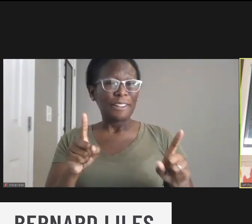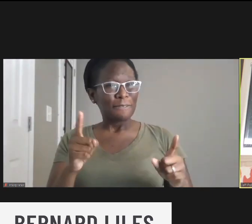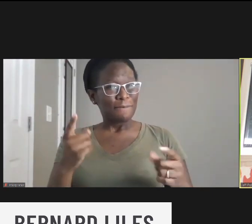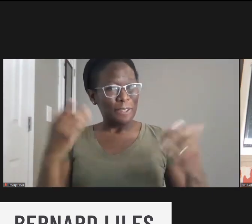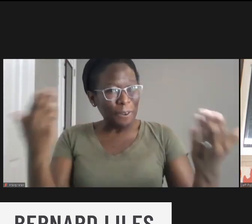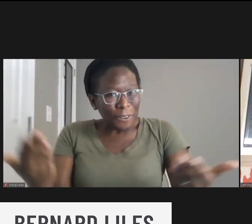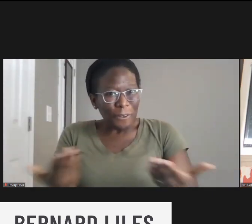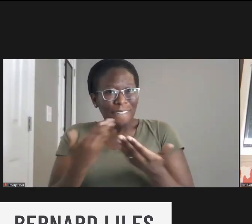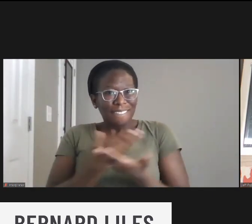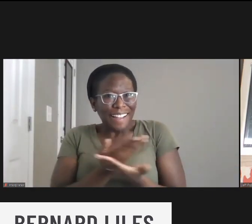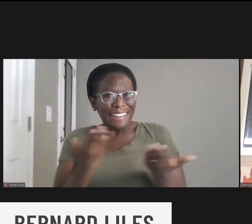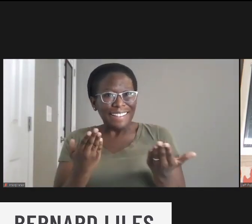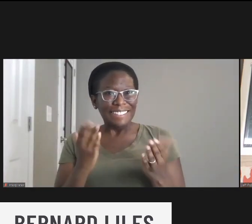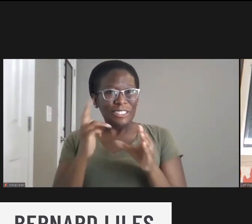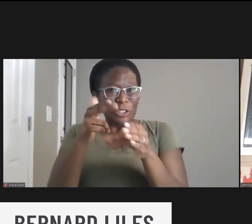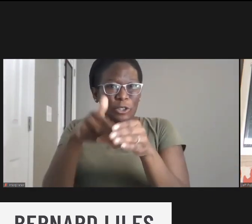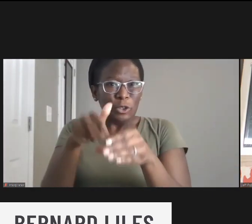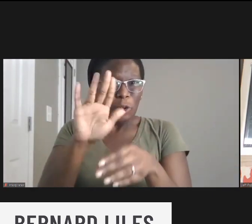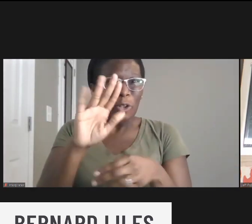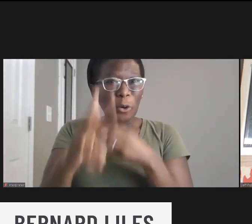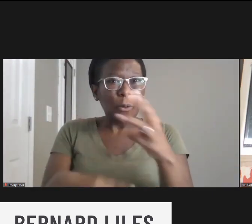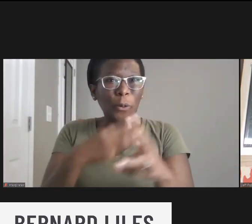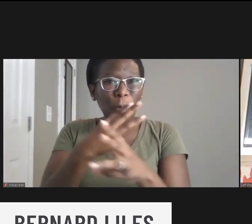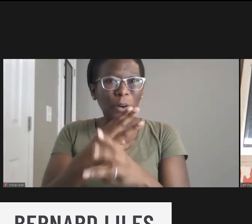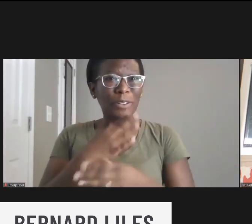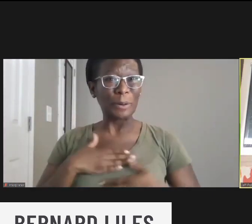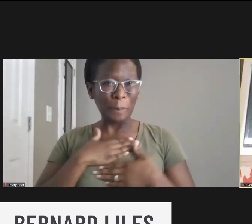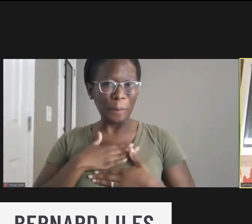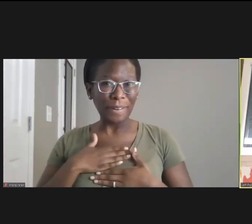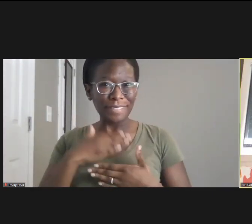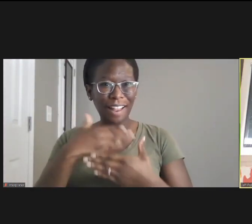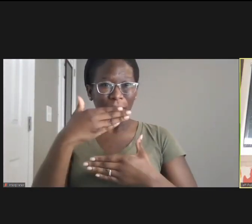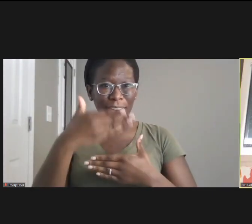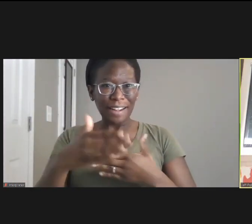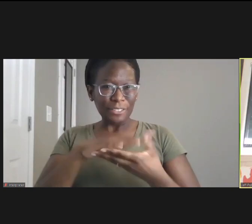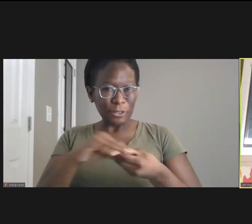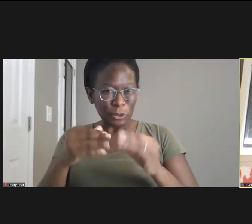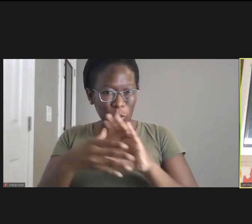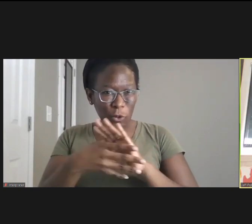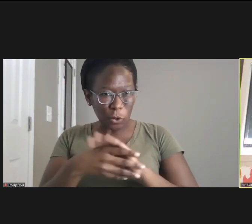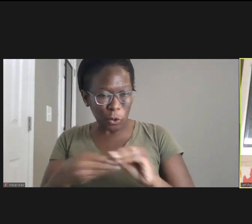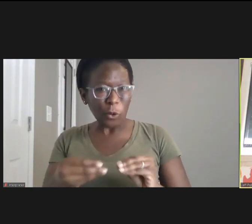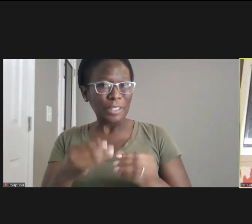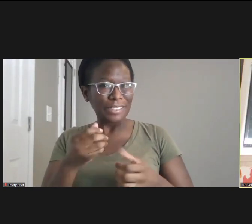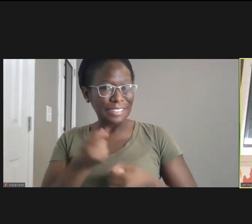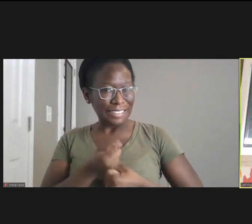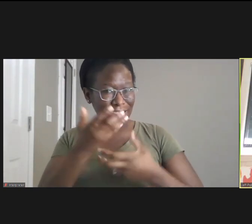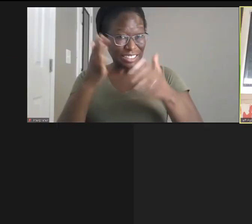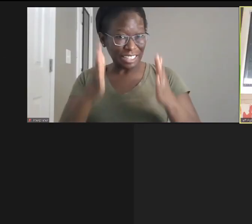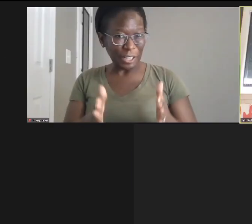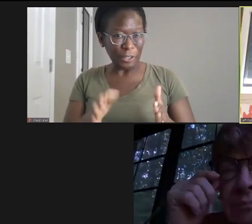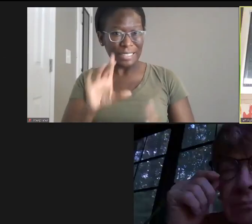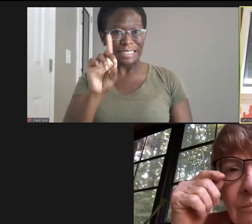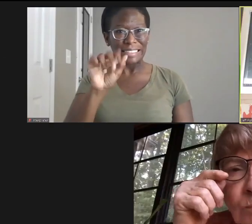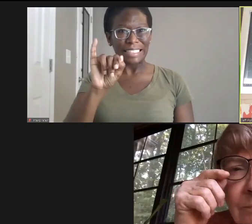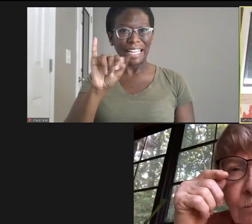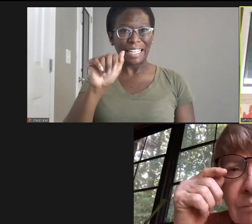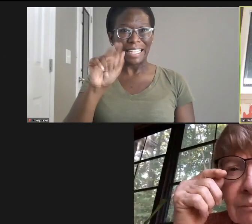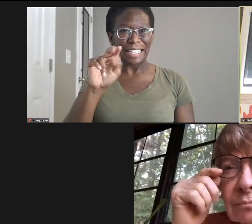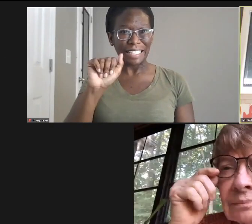and we're grateful for that. Our next storyteller is Diana Cook.